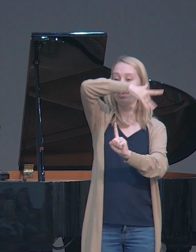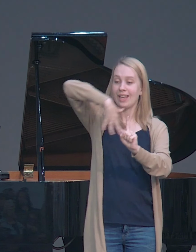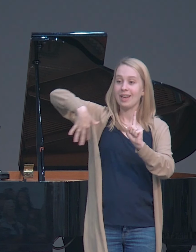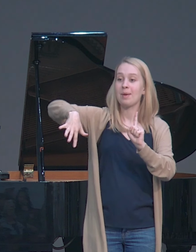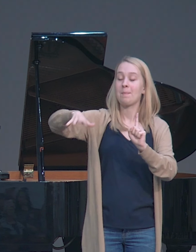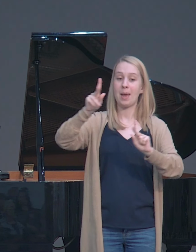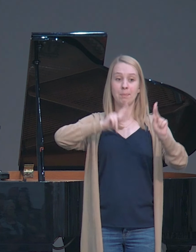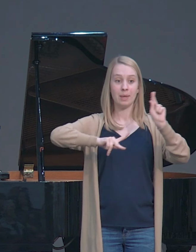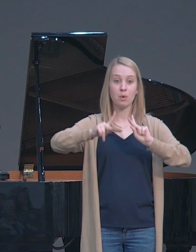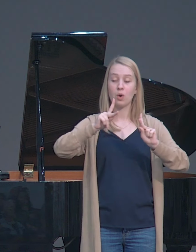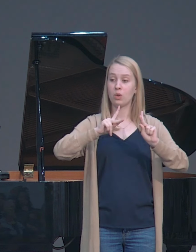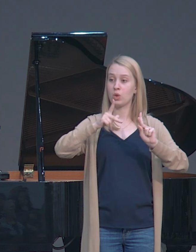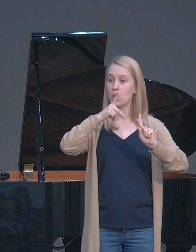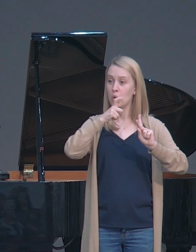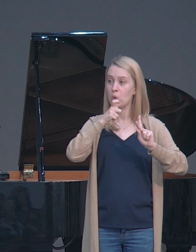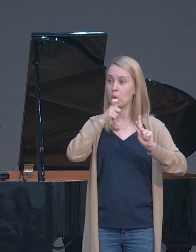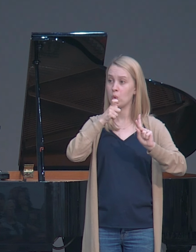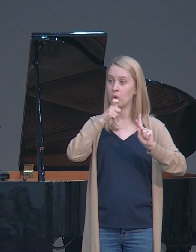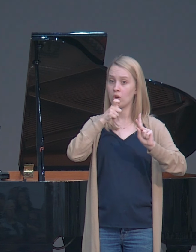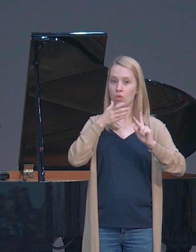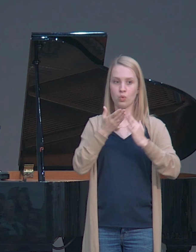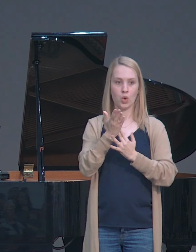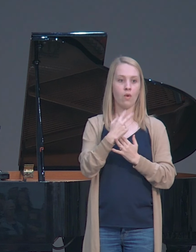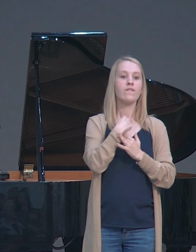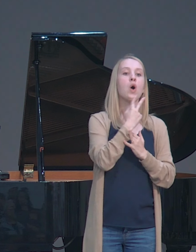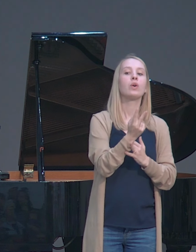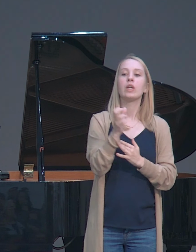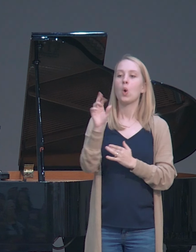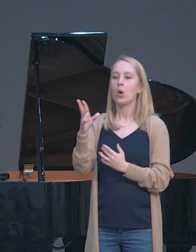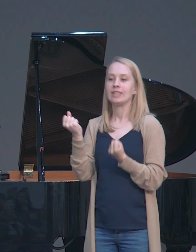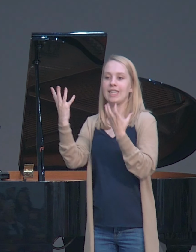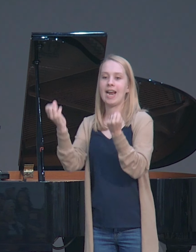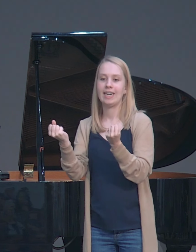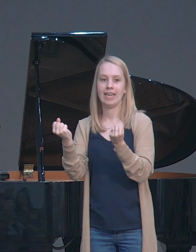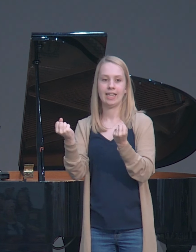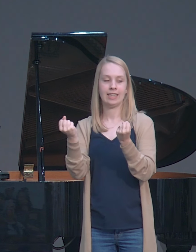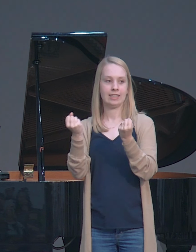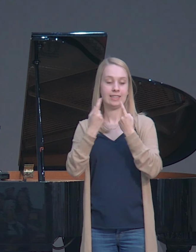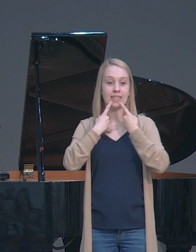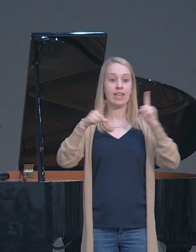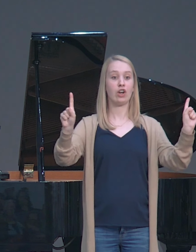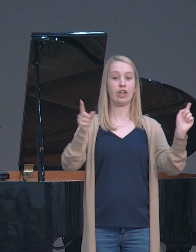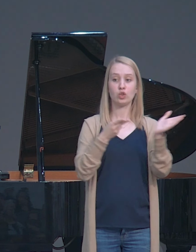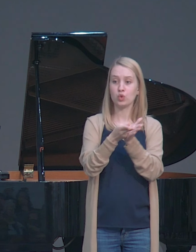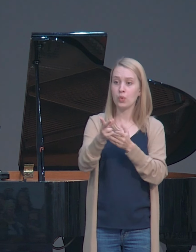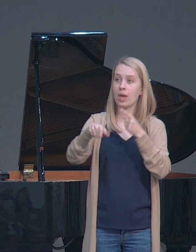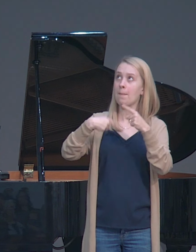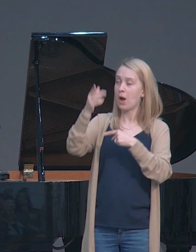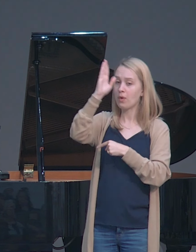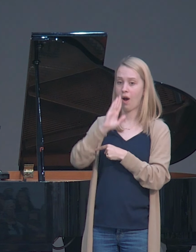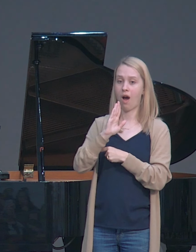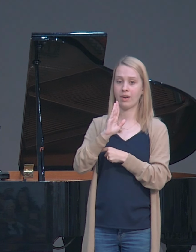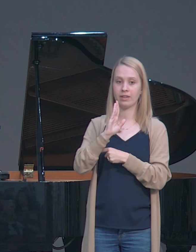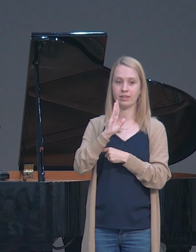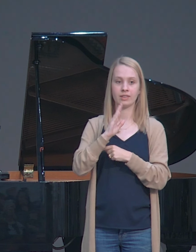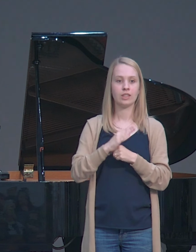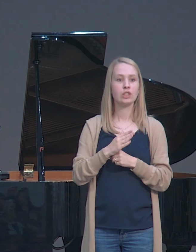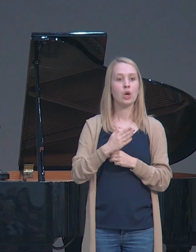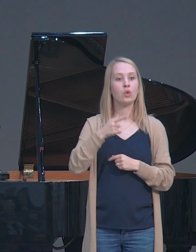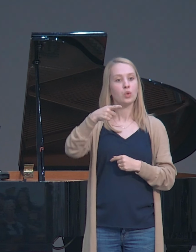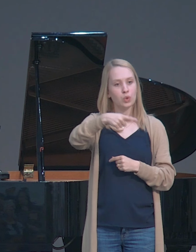are visibly, through signing or vocally, through singing, declaring truth about God. So please know